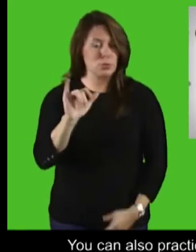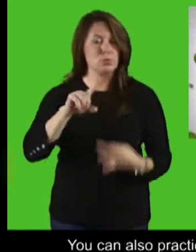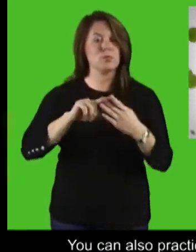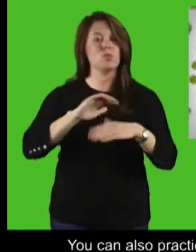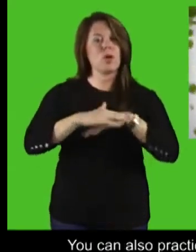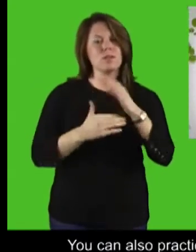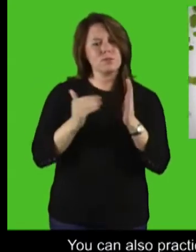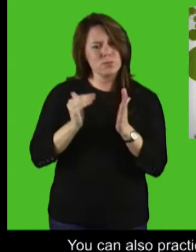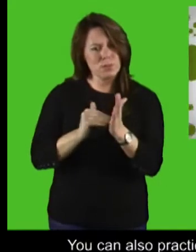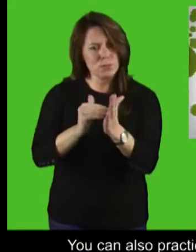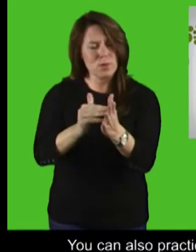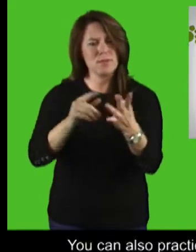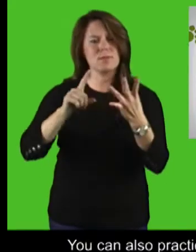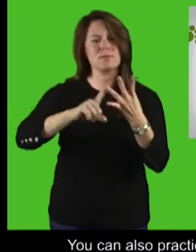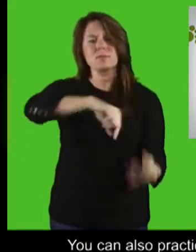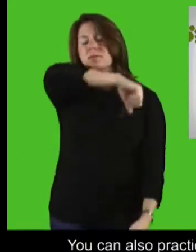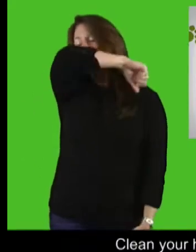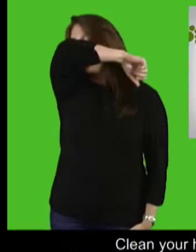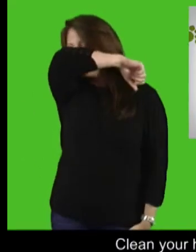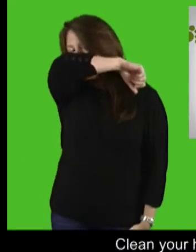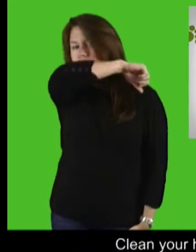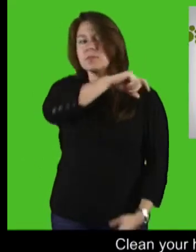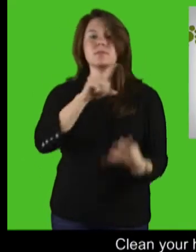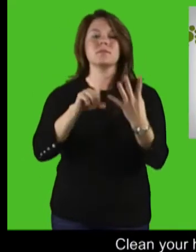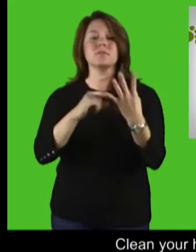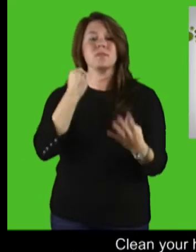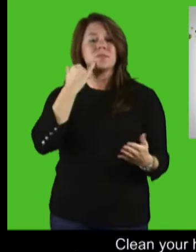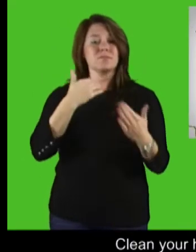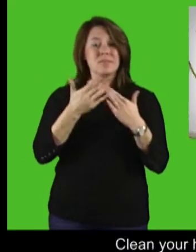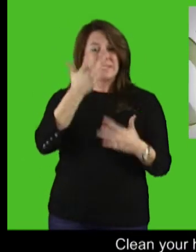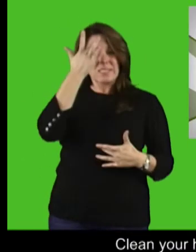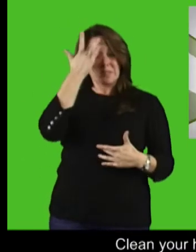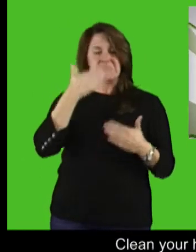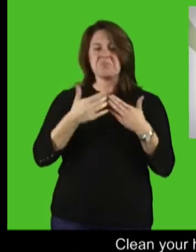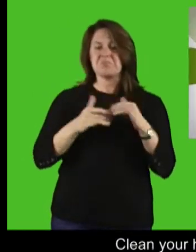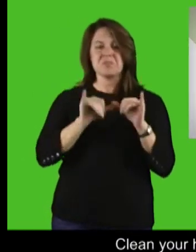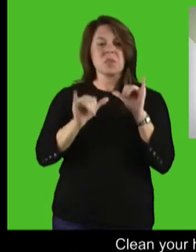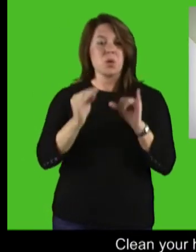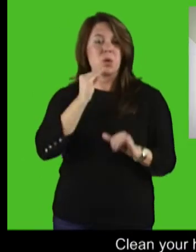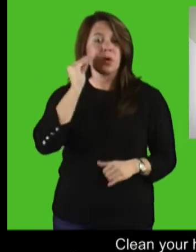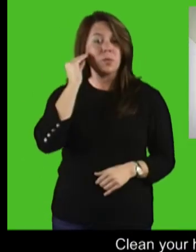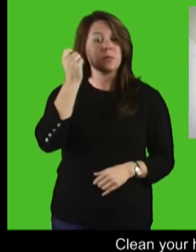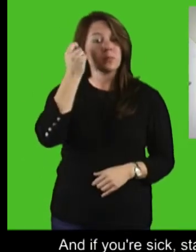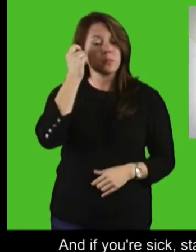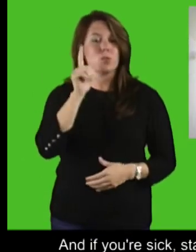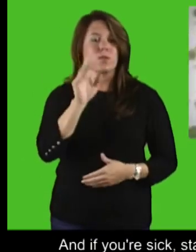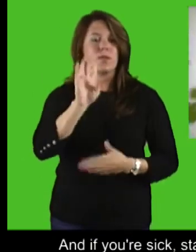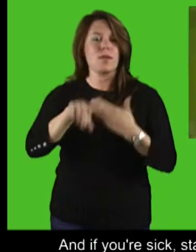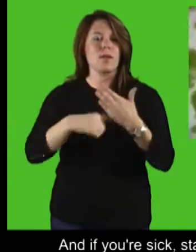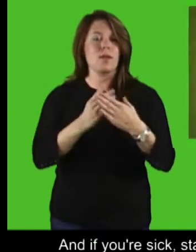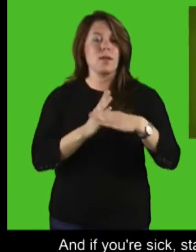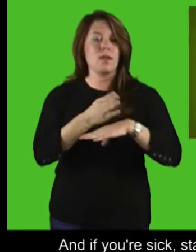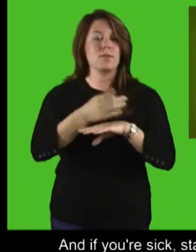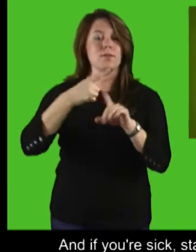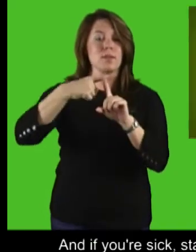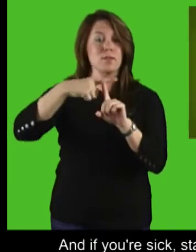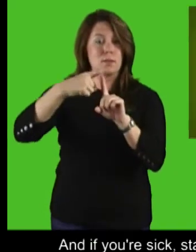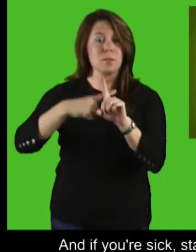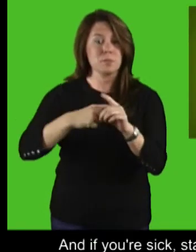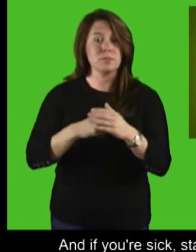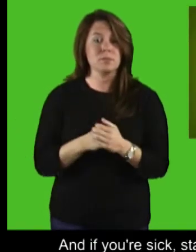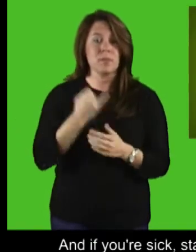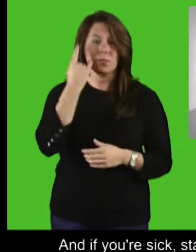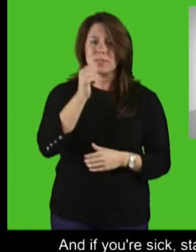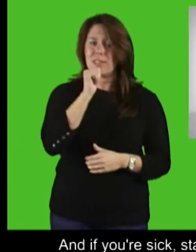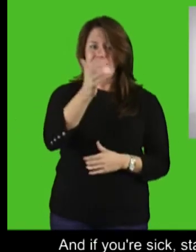healthy habits to stop germs from spreading. Clean your hands often. Cover your cough and sneeze, please. And if you're sick, stay